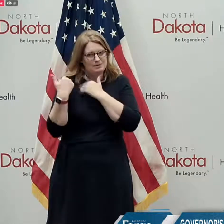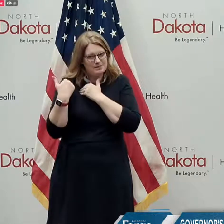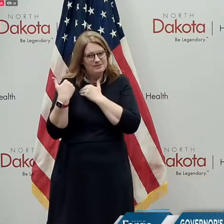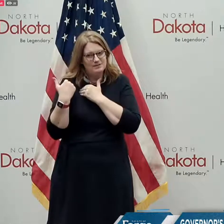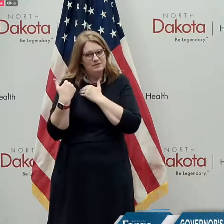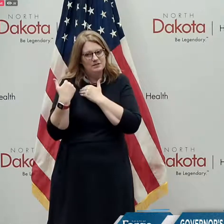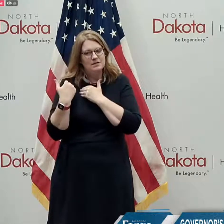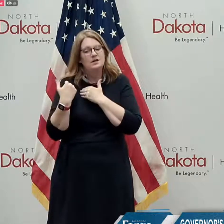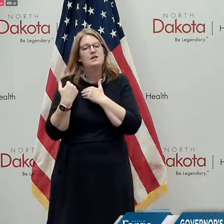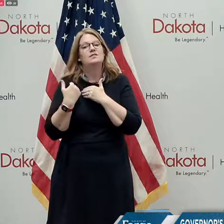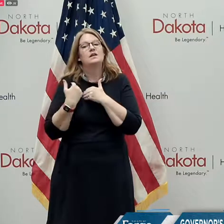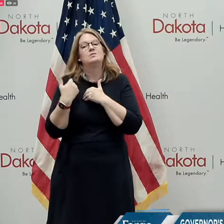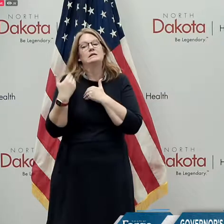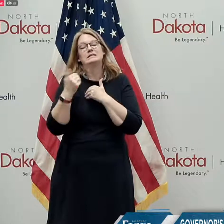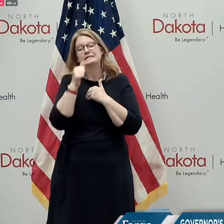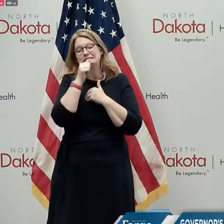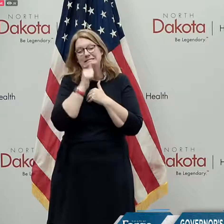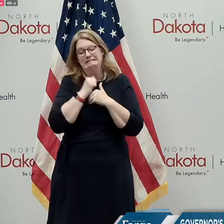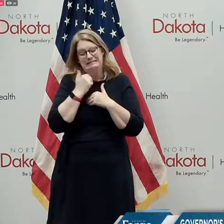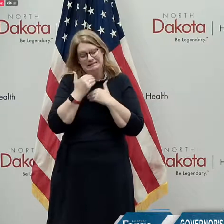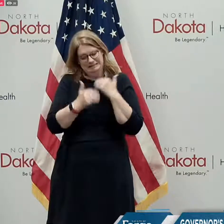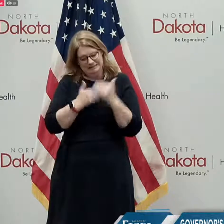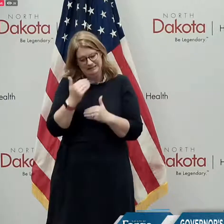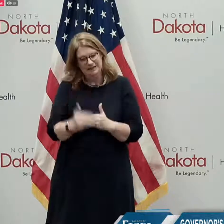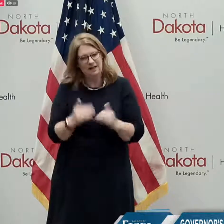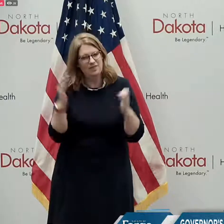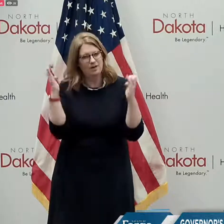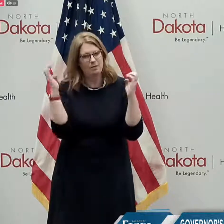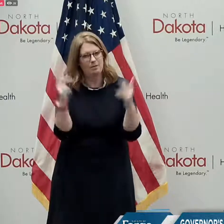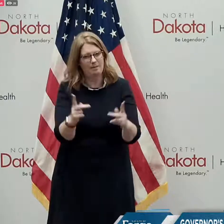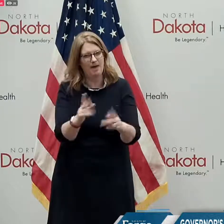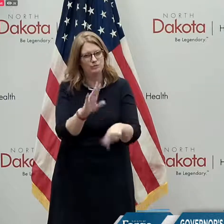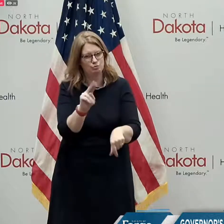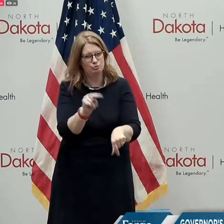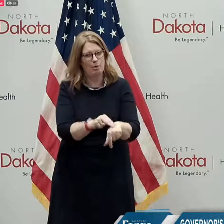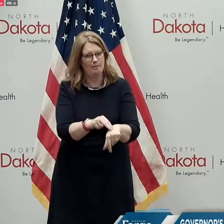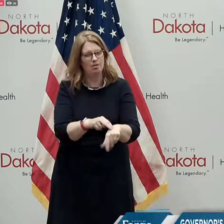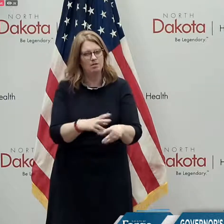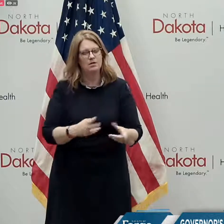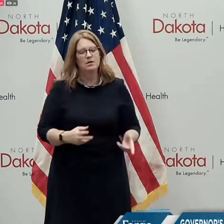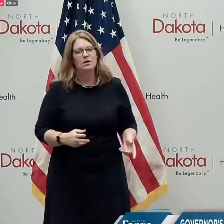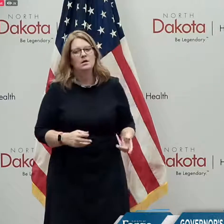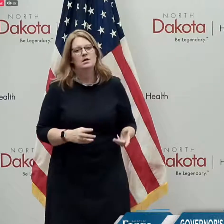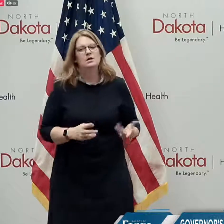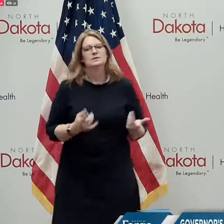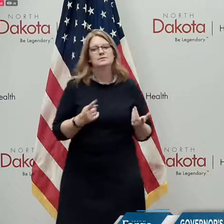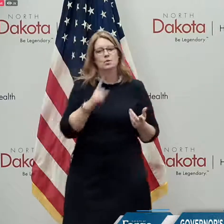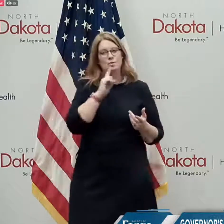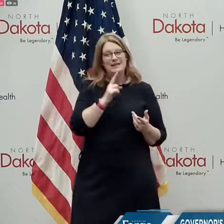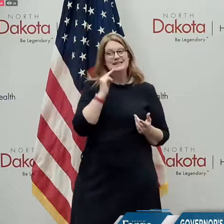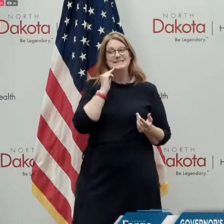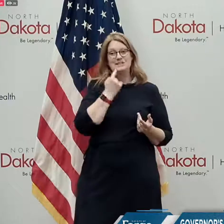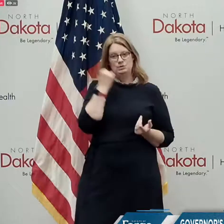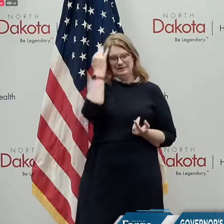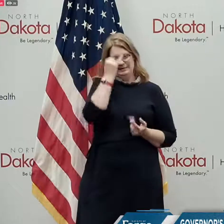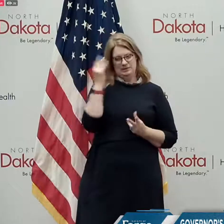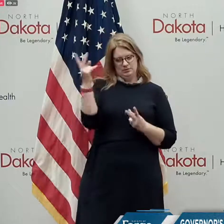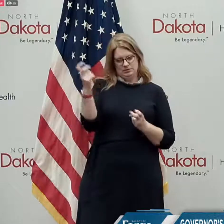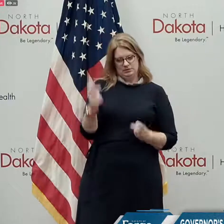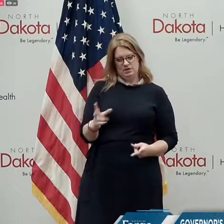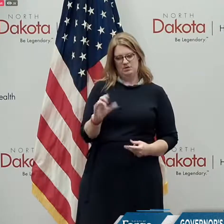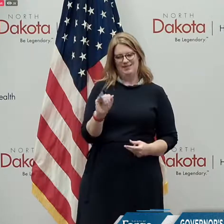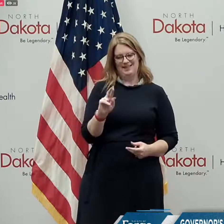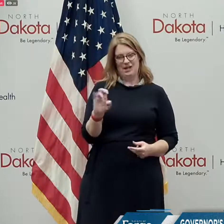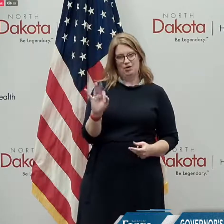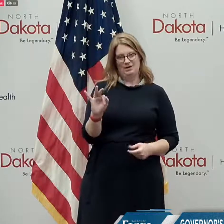return to normalcy, and that's what this is all about. I ask you to seriously consider this app and